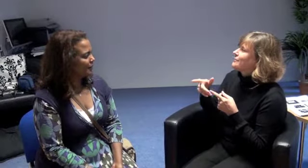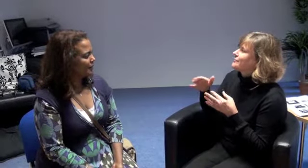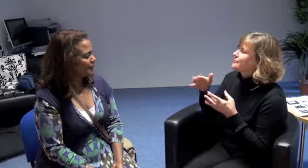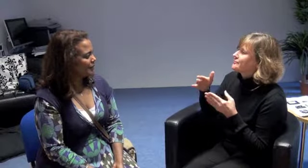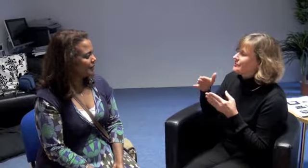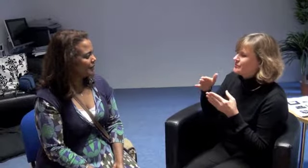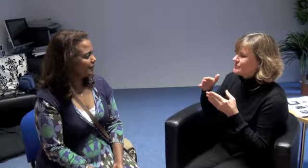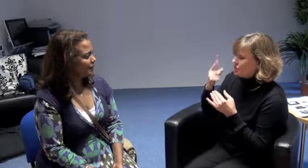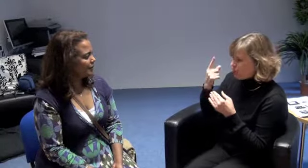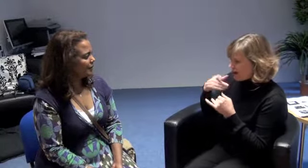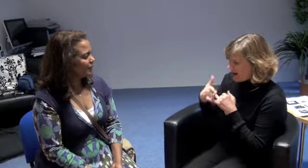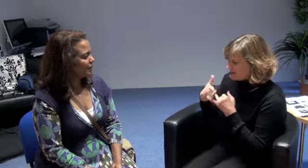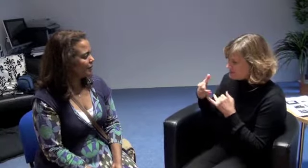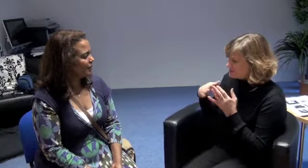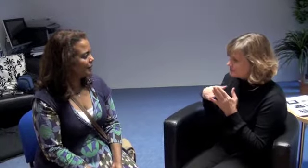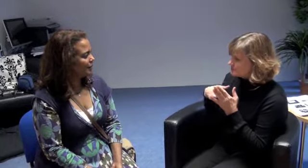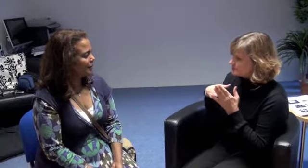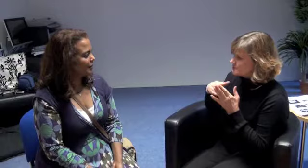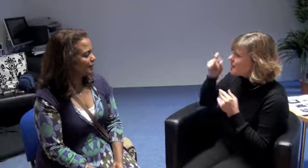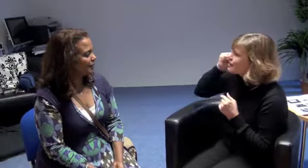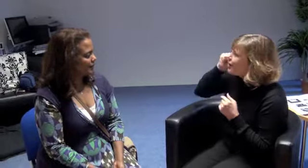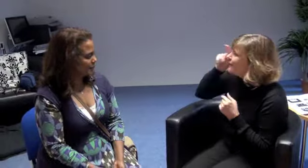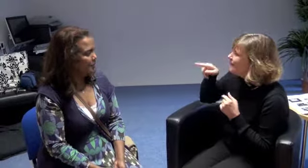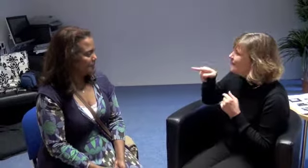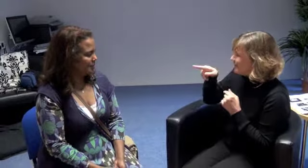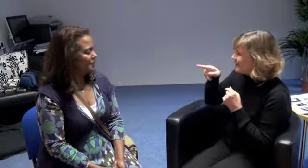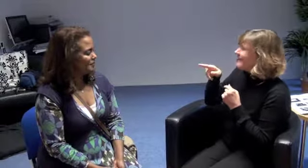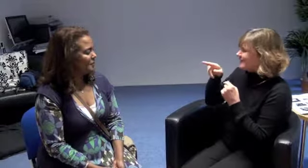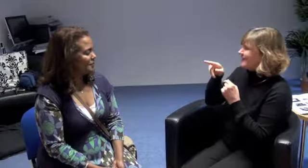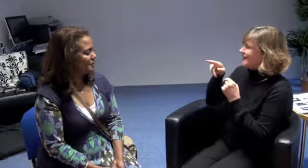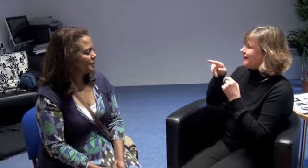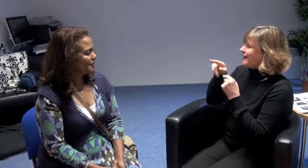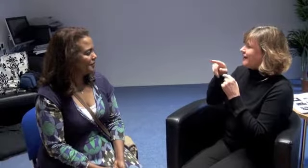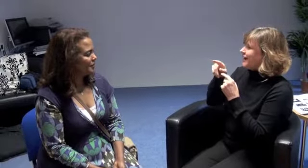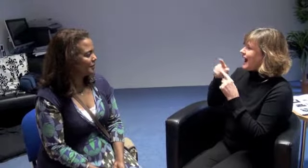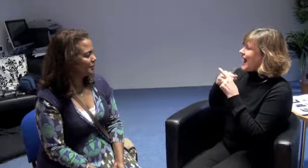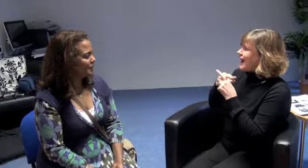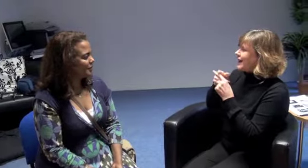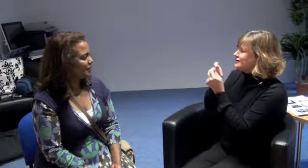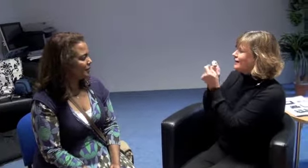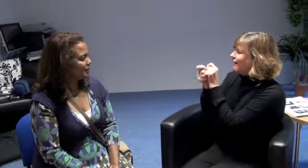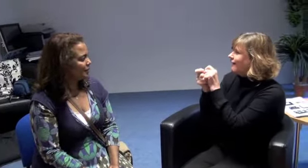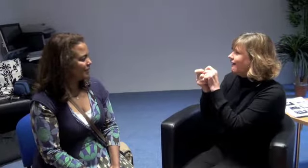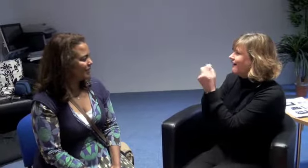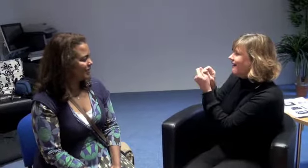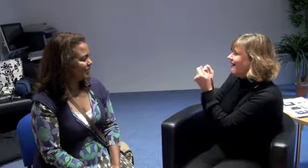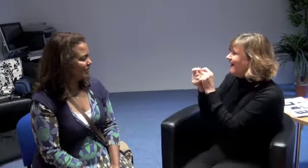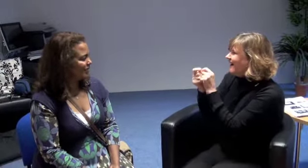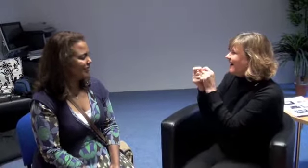I also enjoyed the last presenter, Marco Nardi, looking at how he